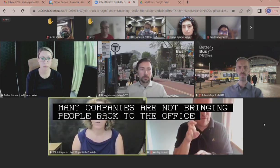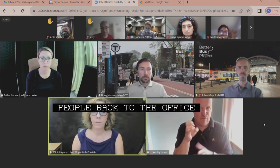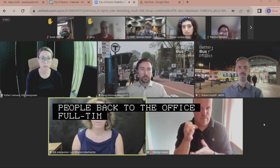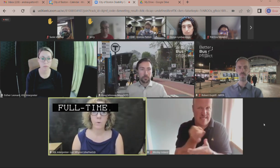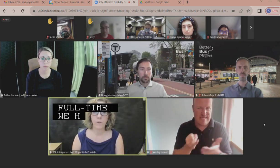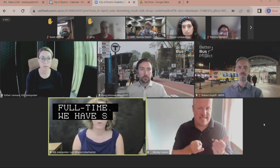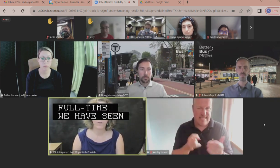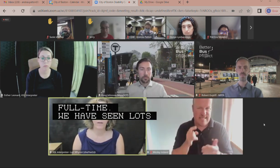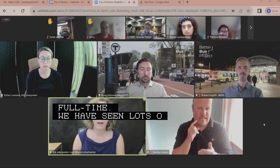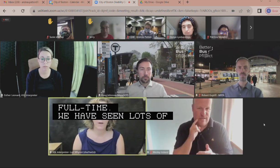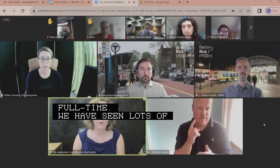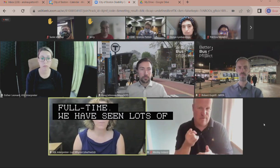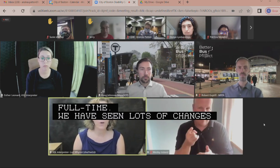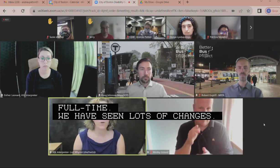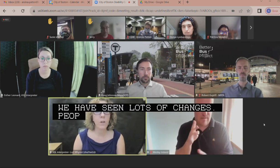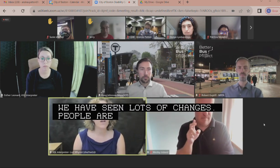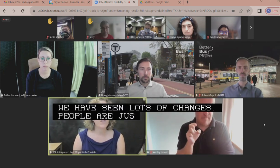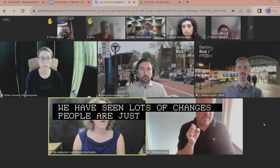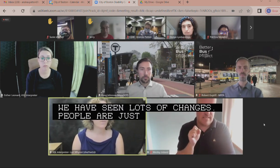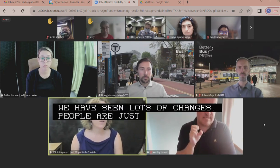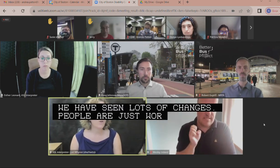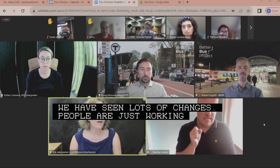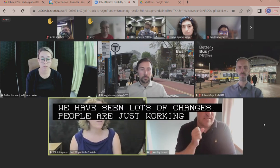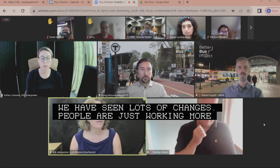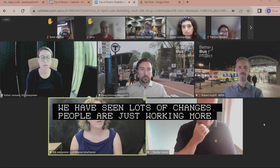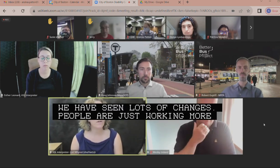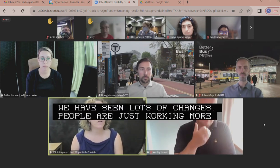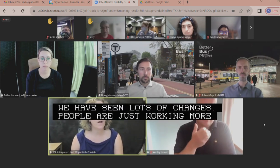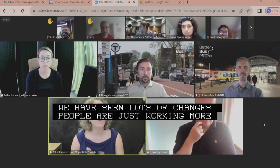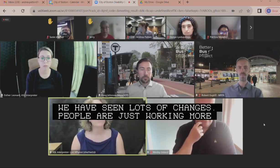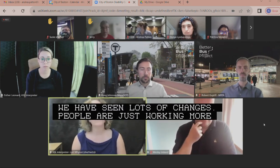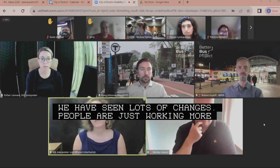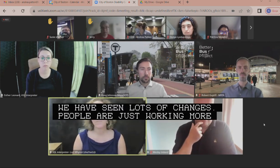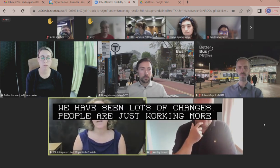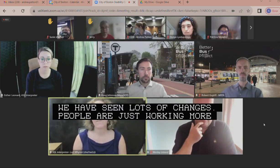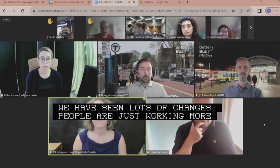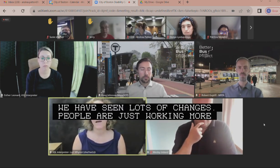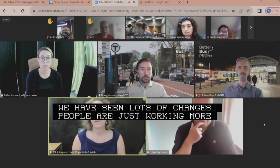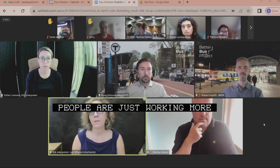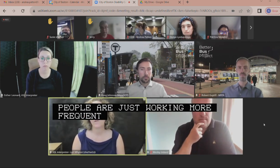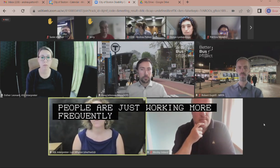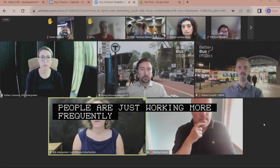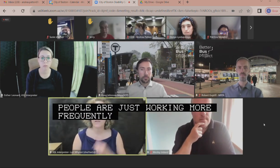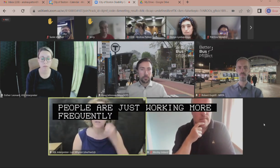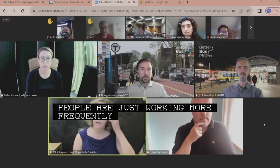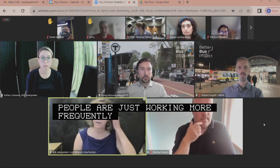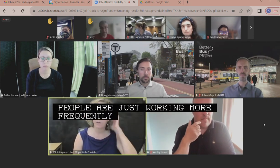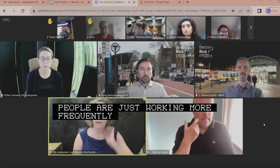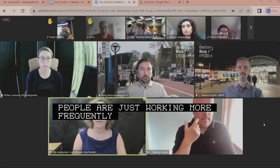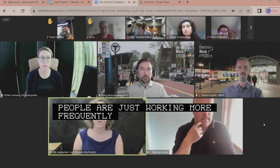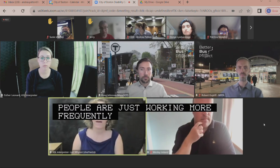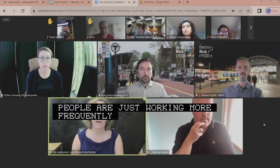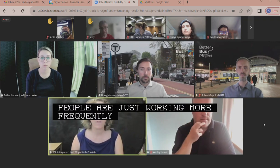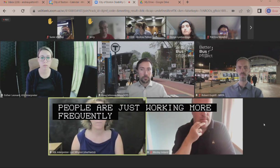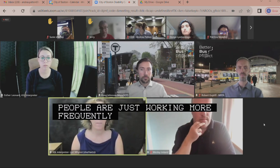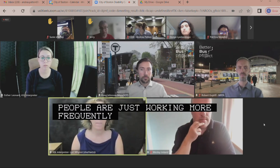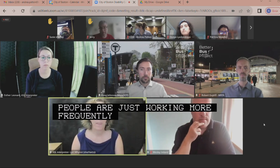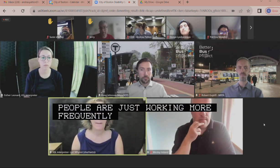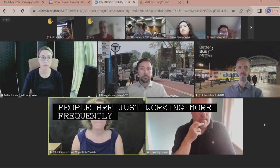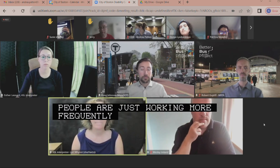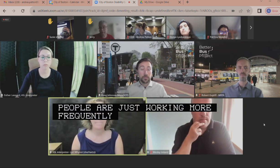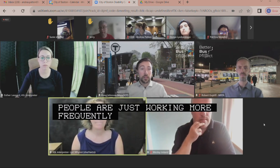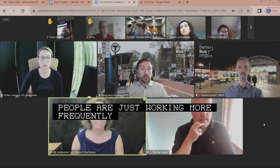are working more frequently in a hybrid mode. So I'm not sure how this is gonna, how you think this might impact this new redesign plan that you have.